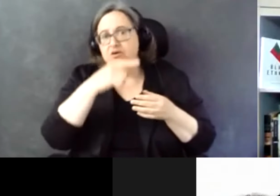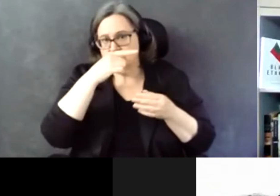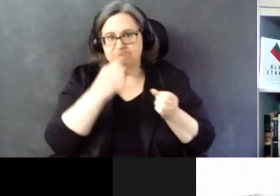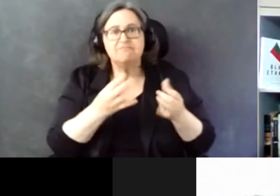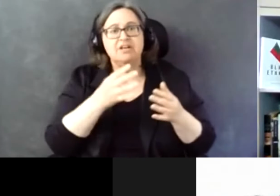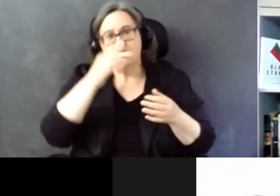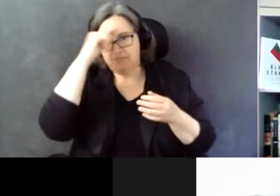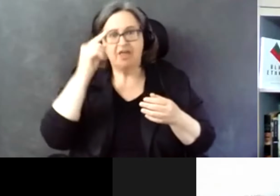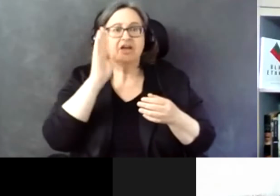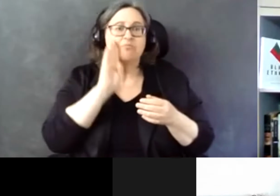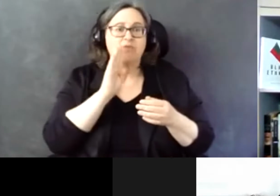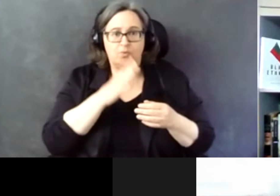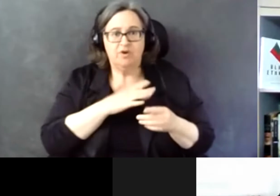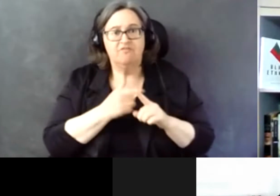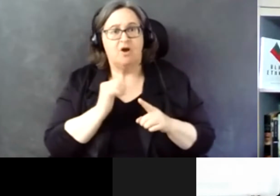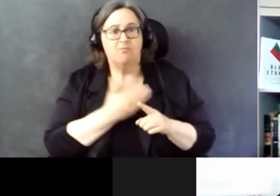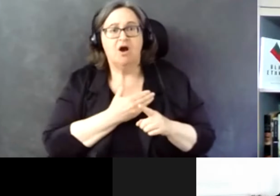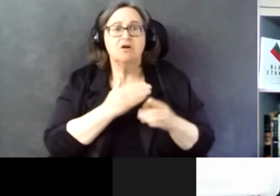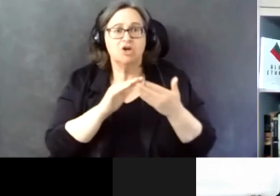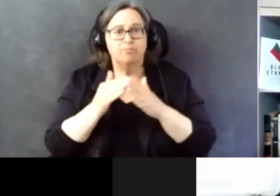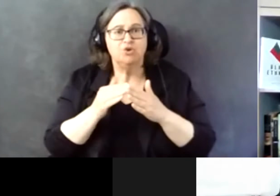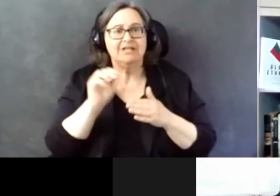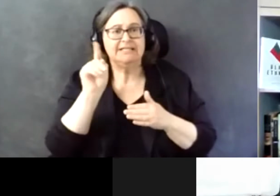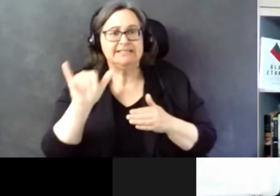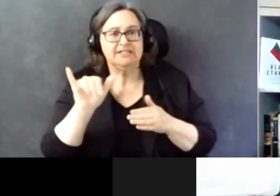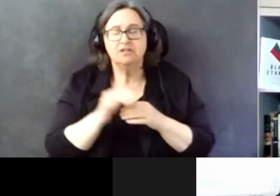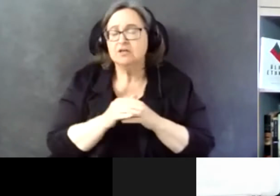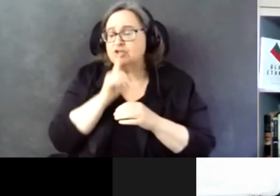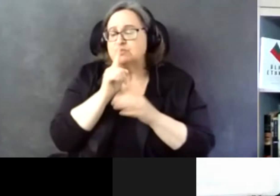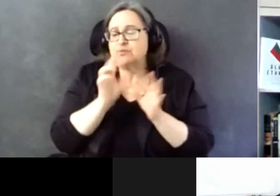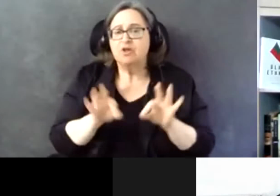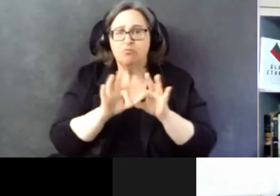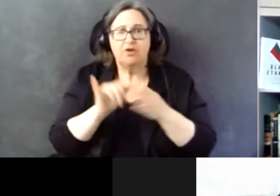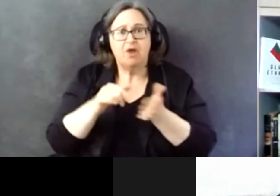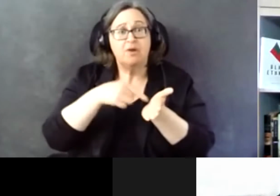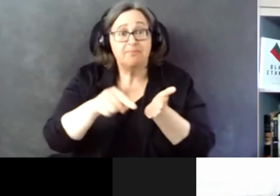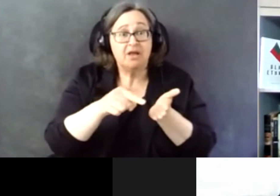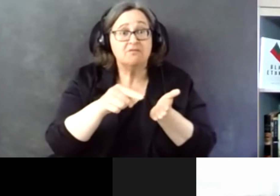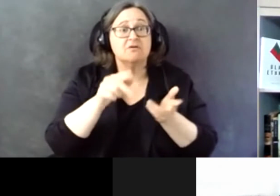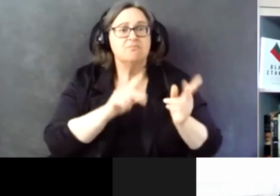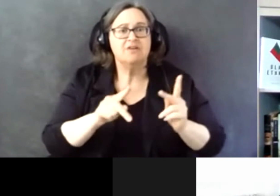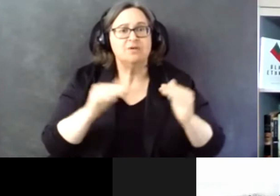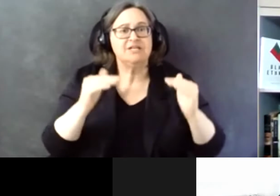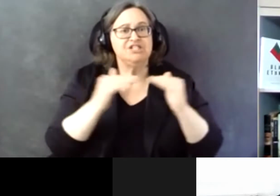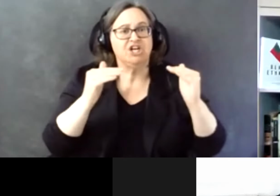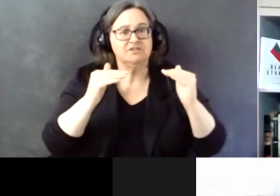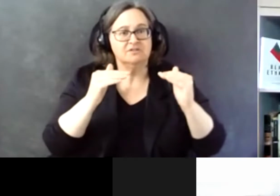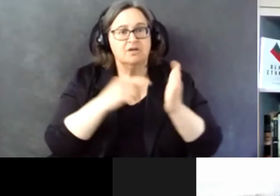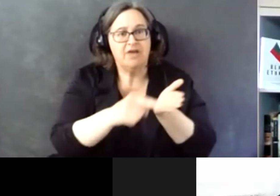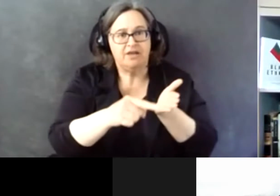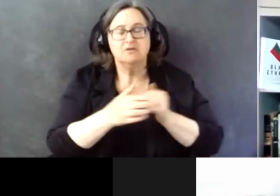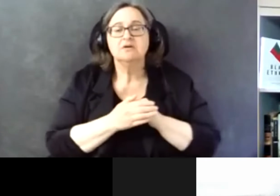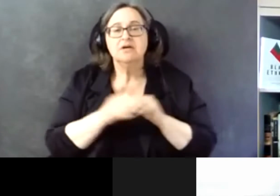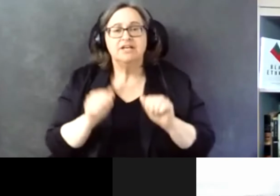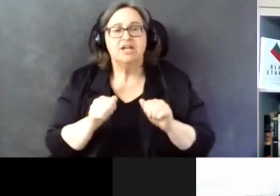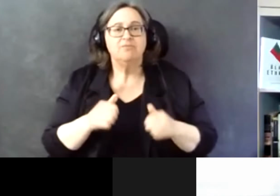brown women from this community from our city and so uh it's important for us to make sure that they are being paid uh just wages um and